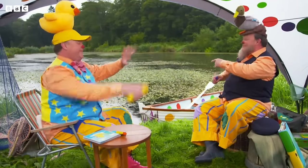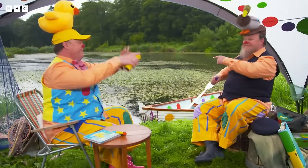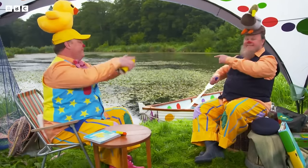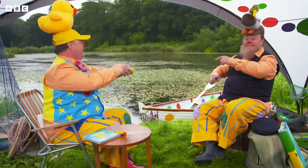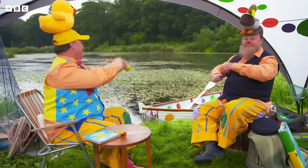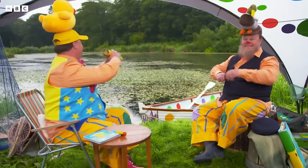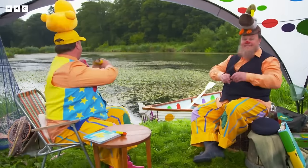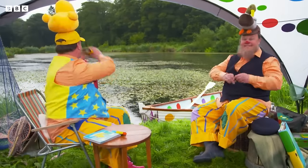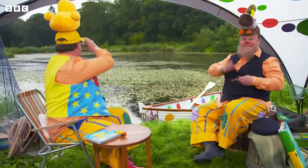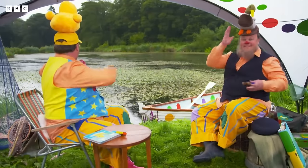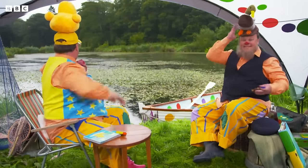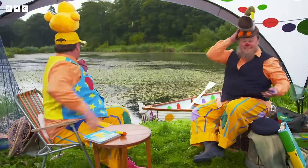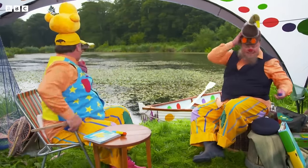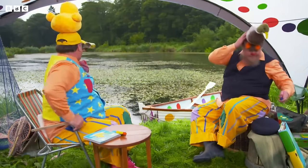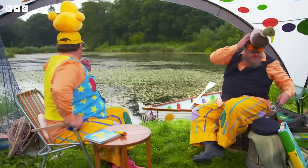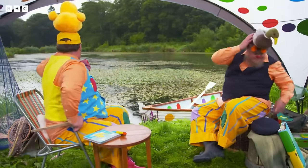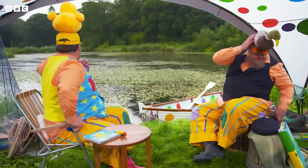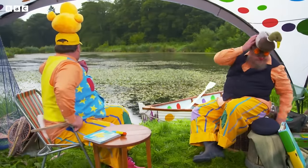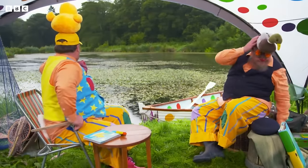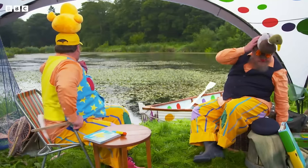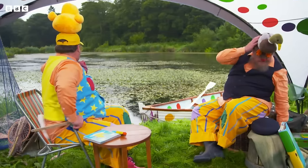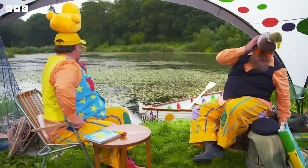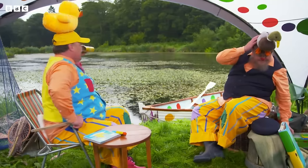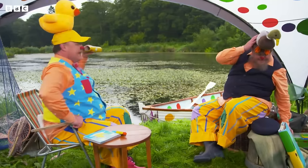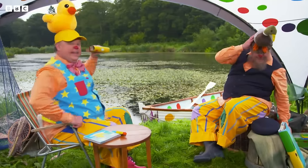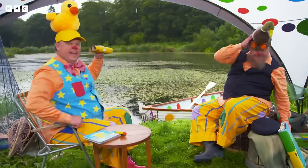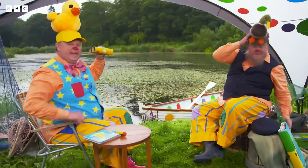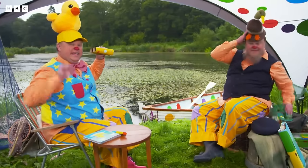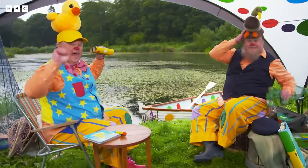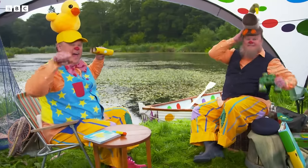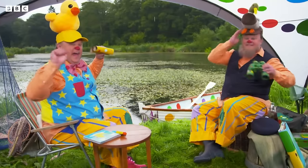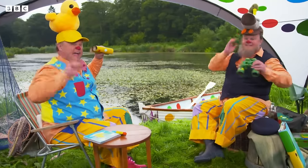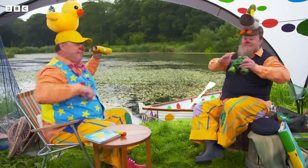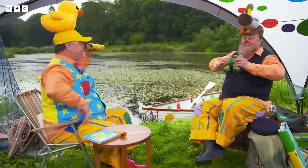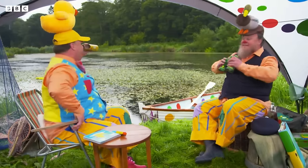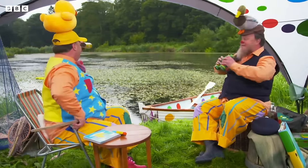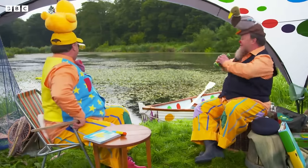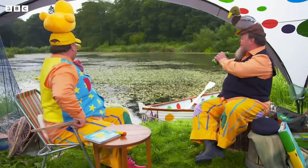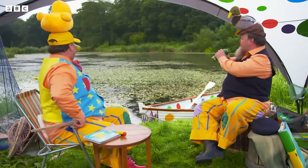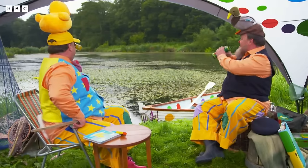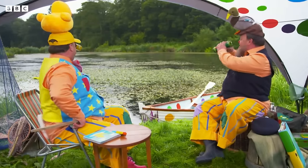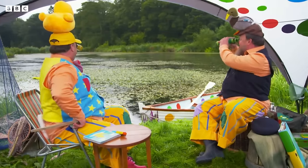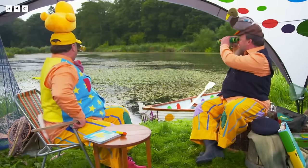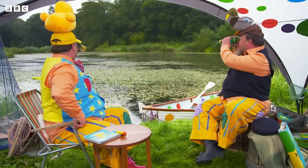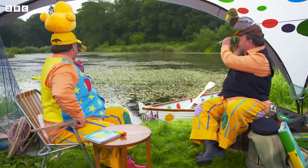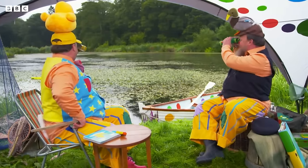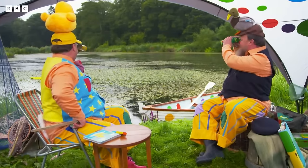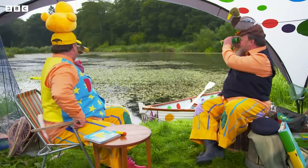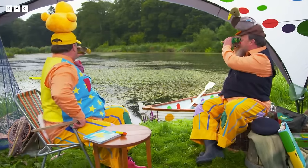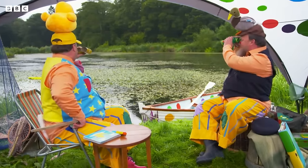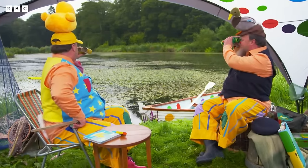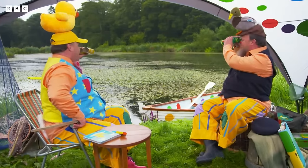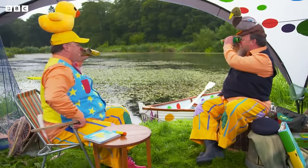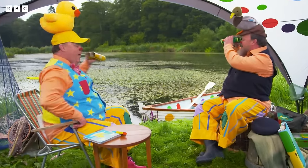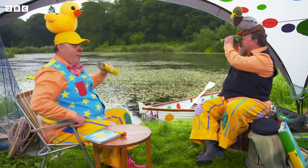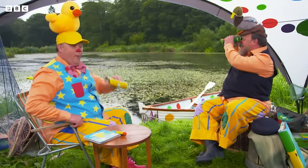Woohoo! Before you carry on duck spotting, Mr. Tumble. Yes? Please, can you show us a sign for duck?